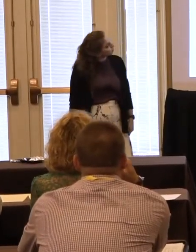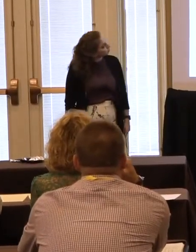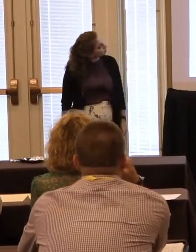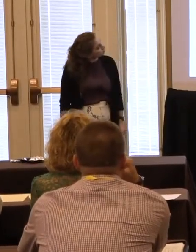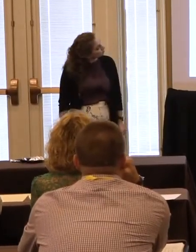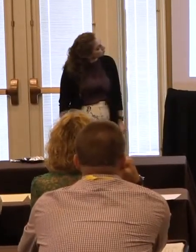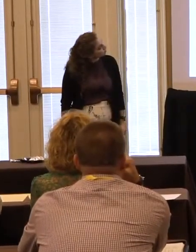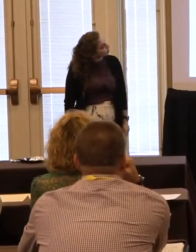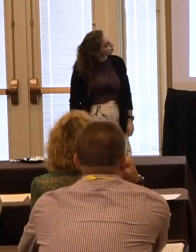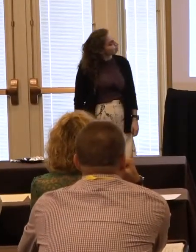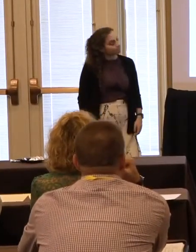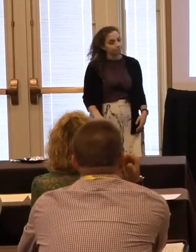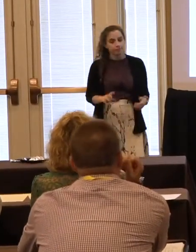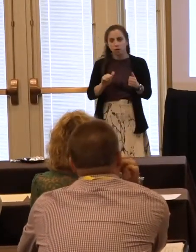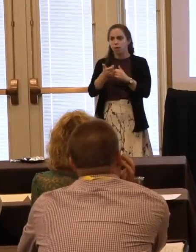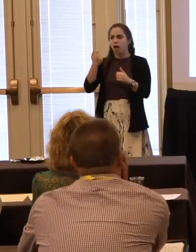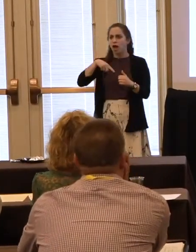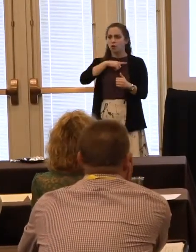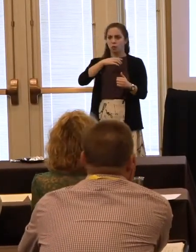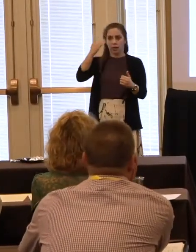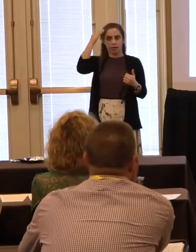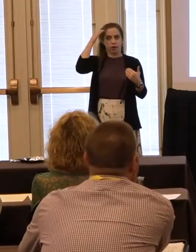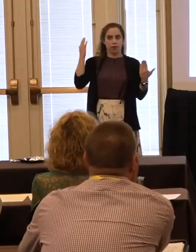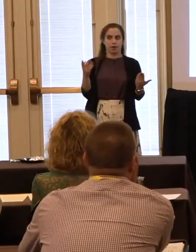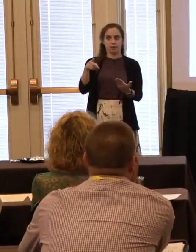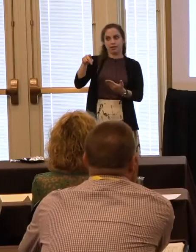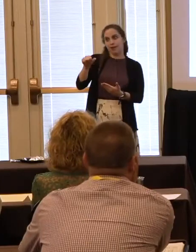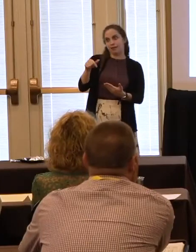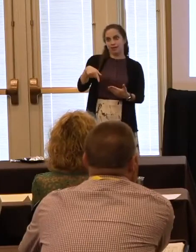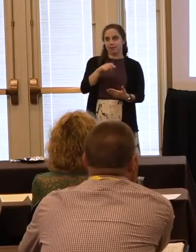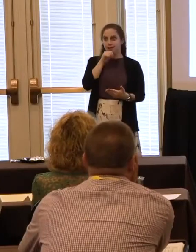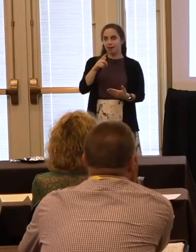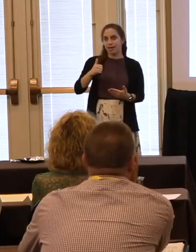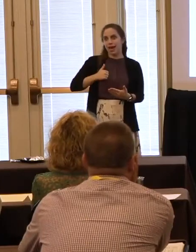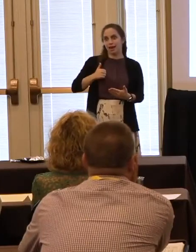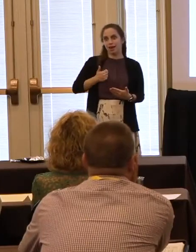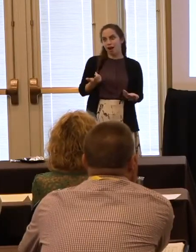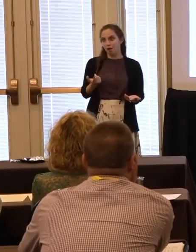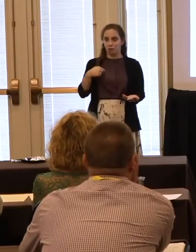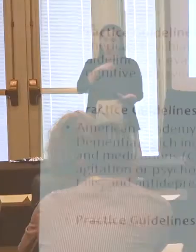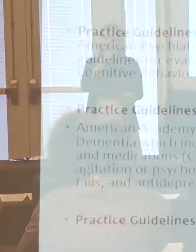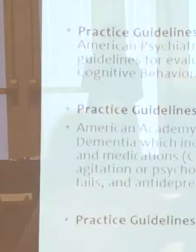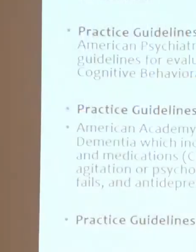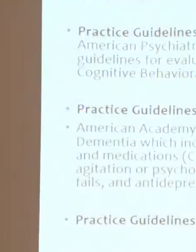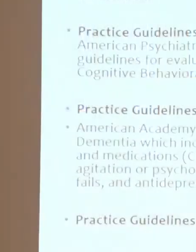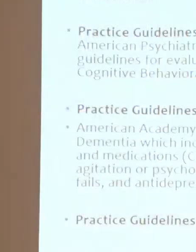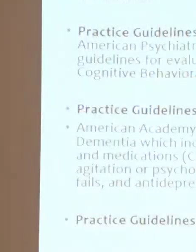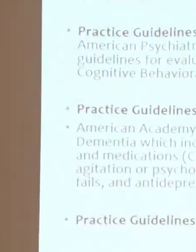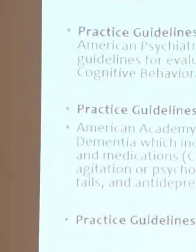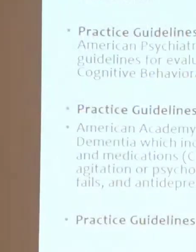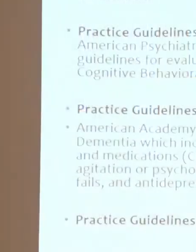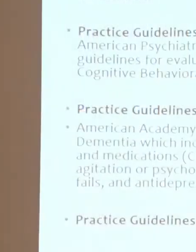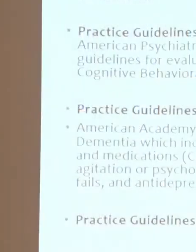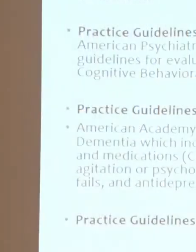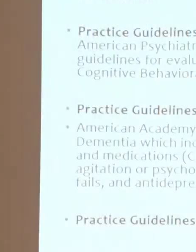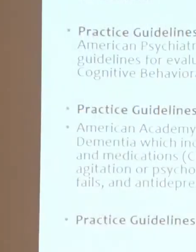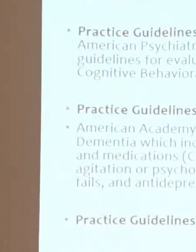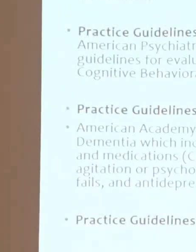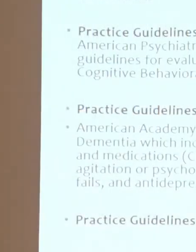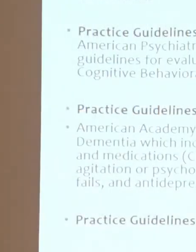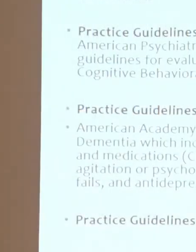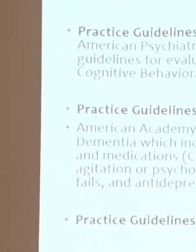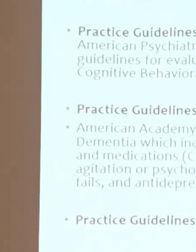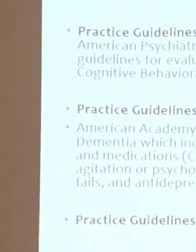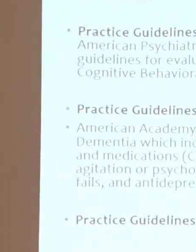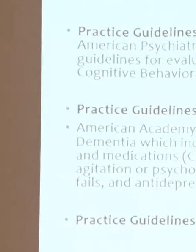So how do we know in the United States what to recommend? Because we're not in Canada. We don't have something as wonderful as that. So how do we know? Well,